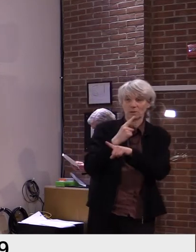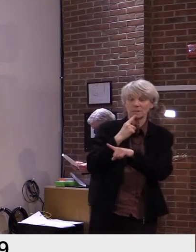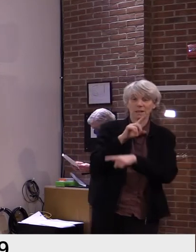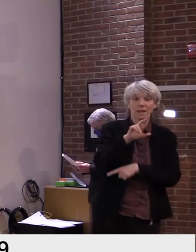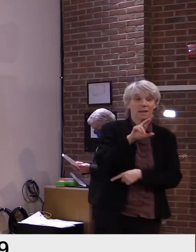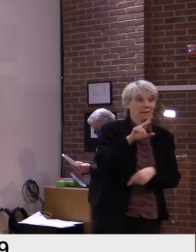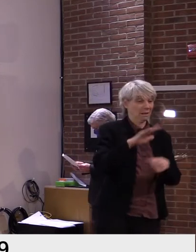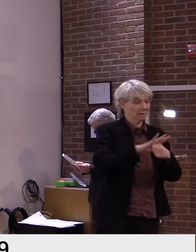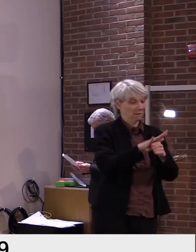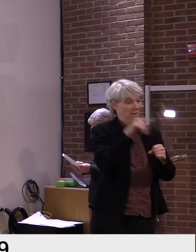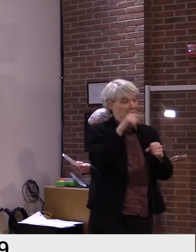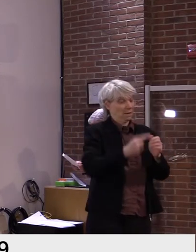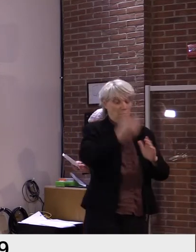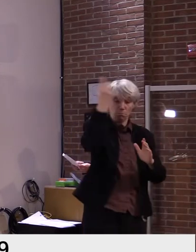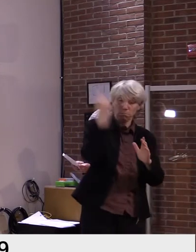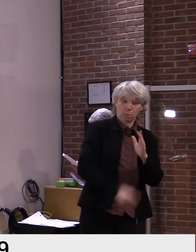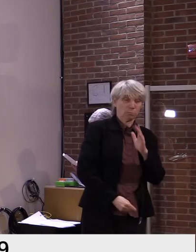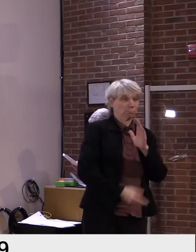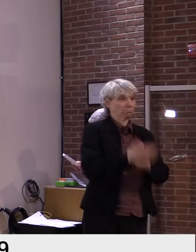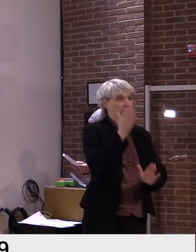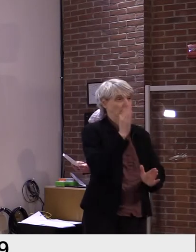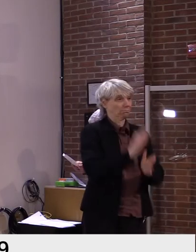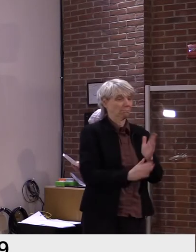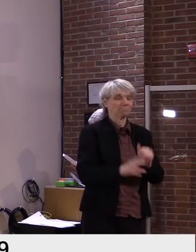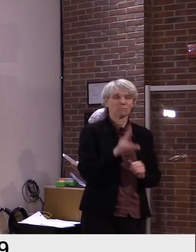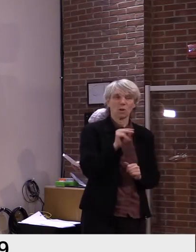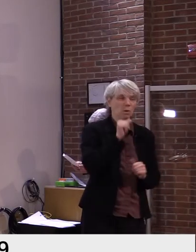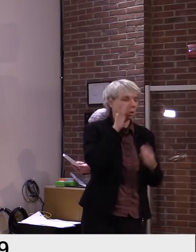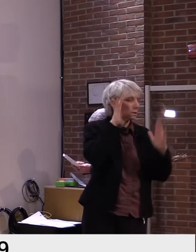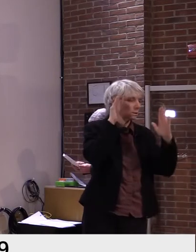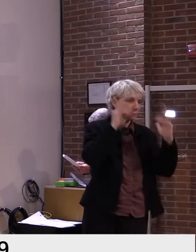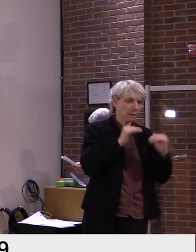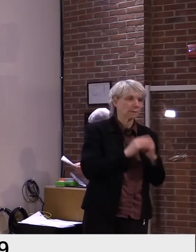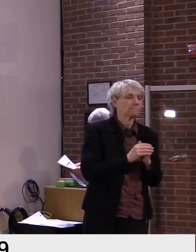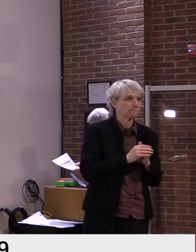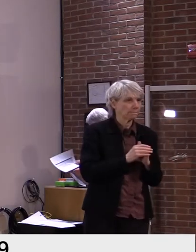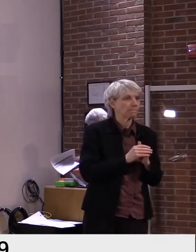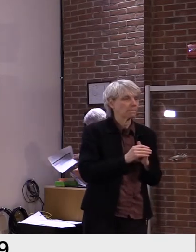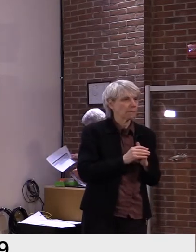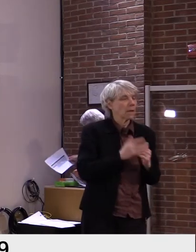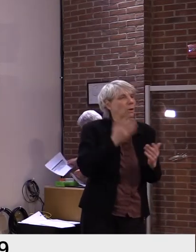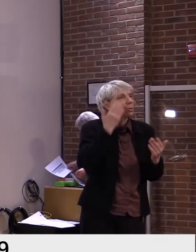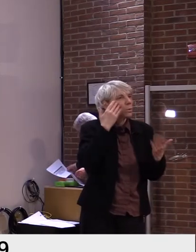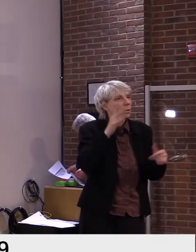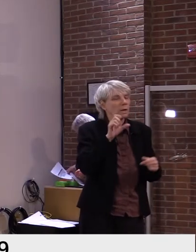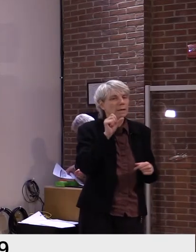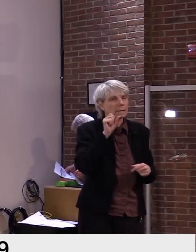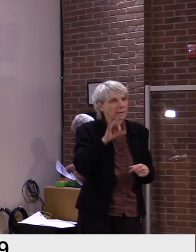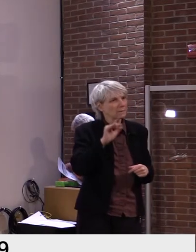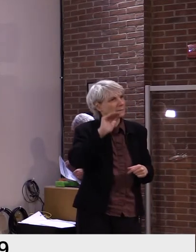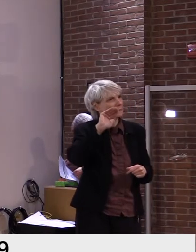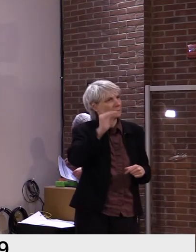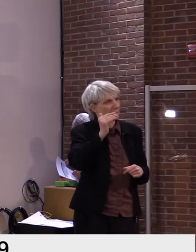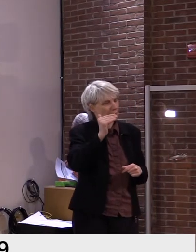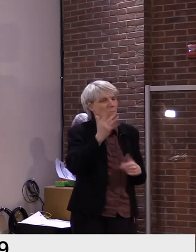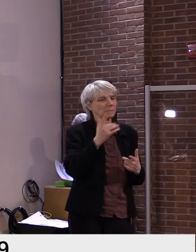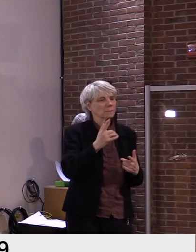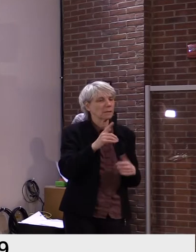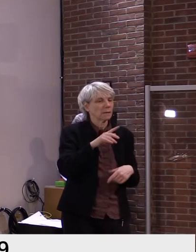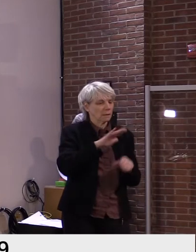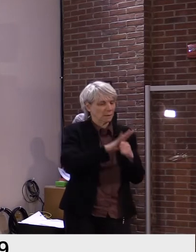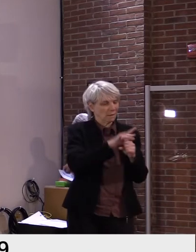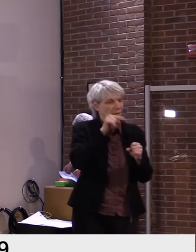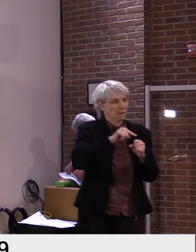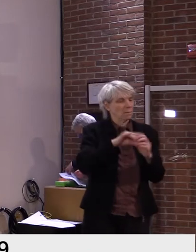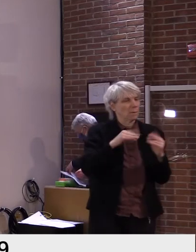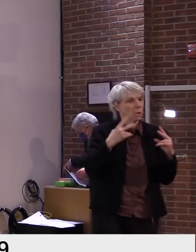talking about seasonality to the virus, and is that why we saw this dramatic drop off in cases here and around the world? But